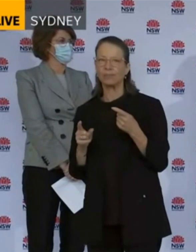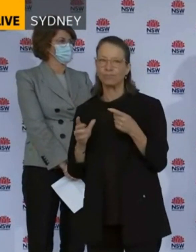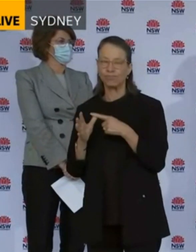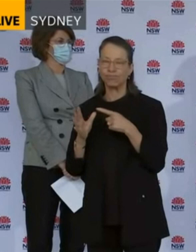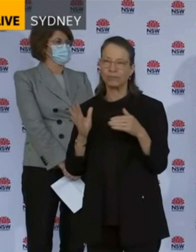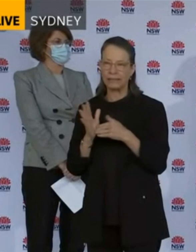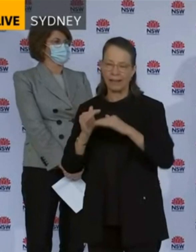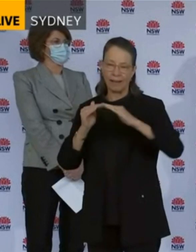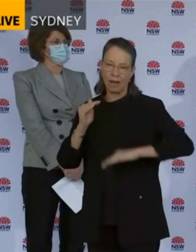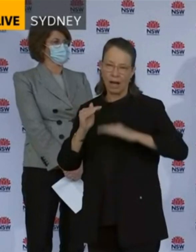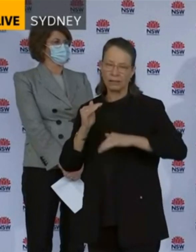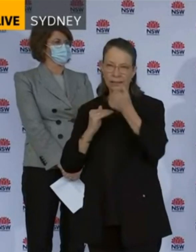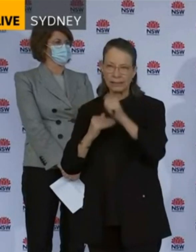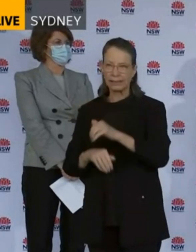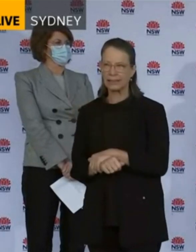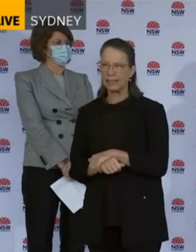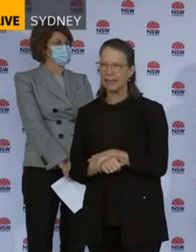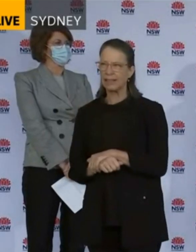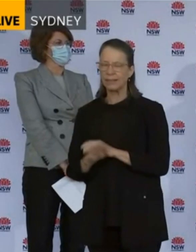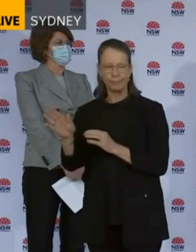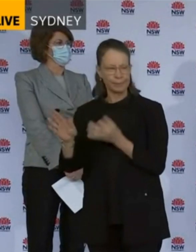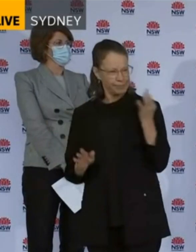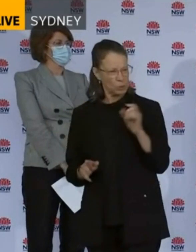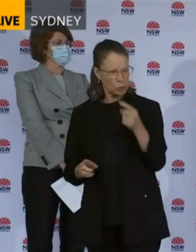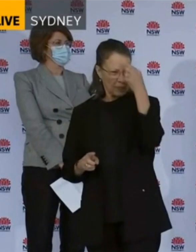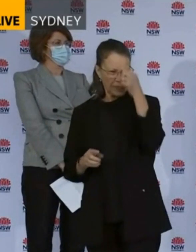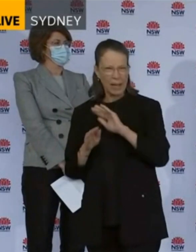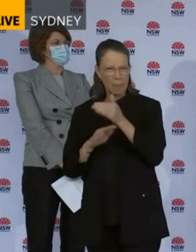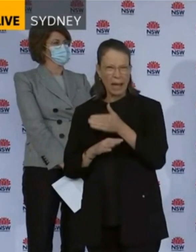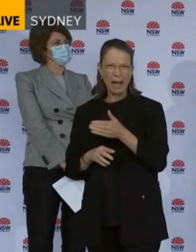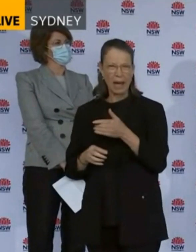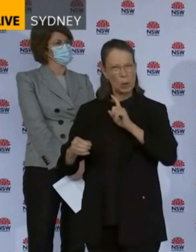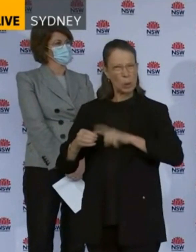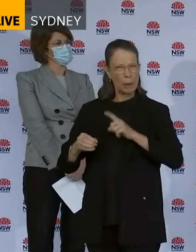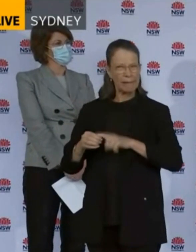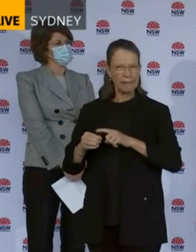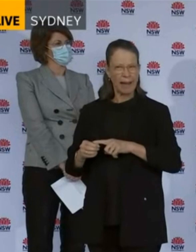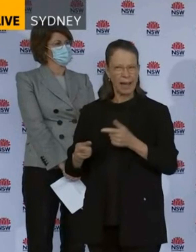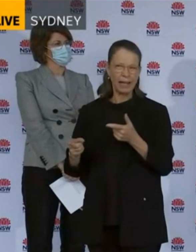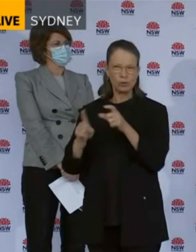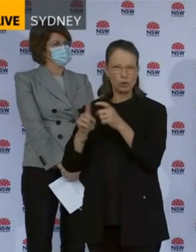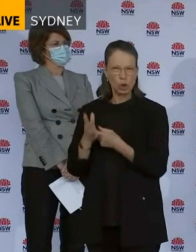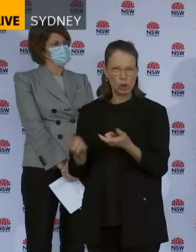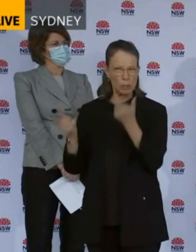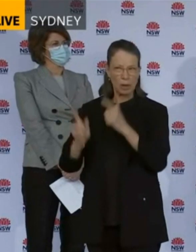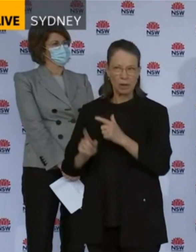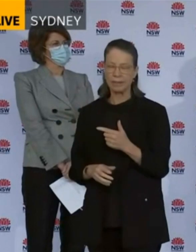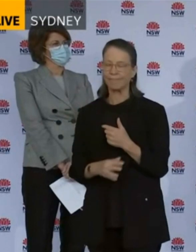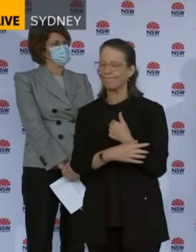to review those comments or discuss with my colleague. I just want to reiterate the advice I'm providing, which